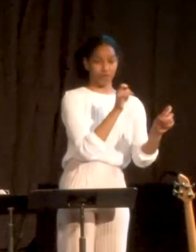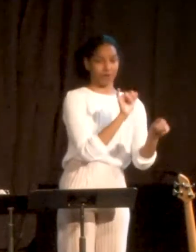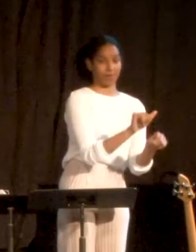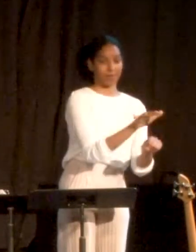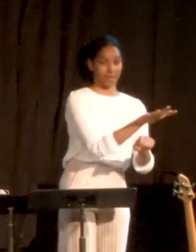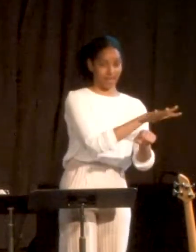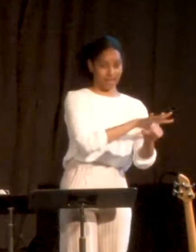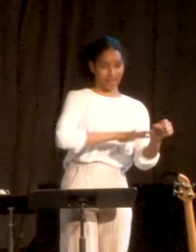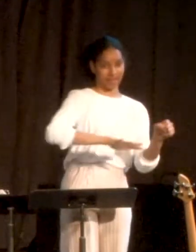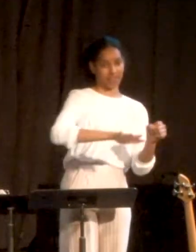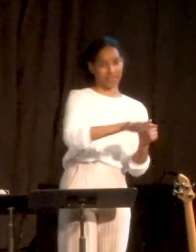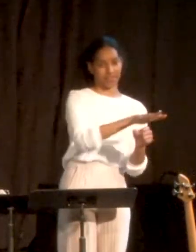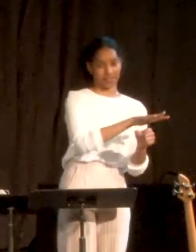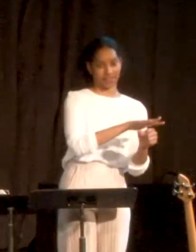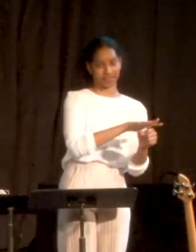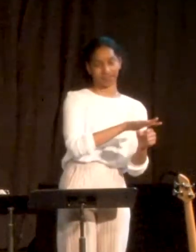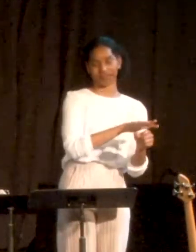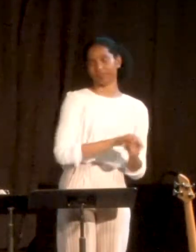here.